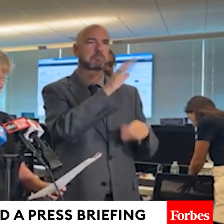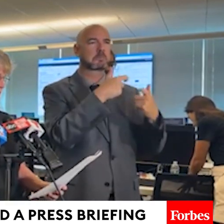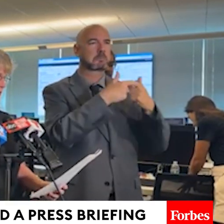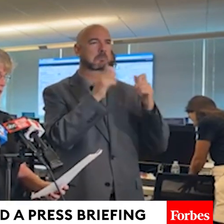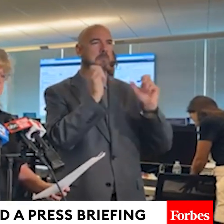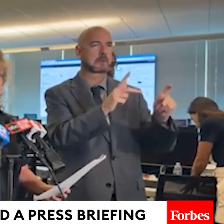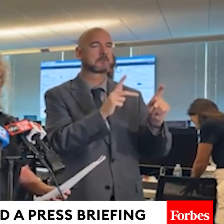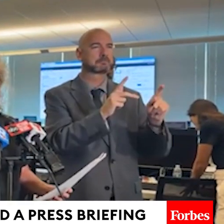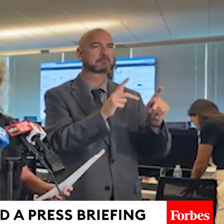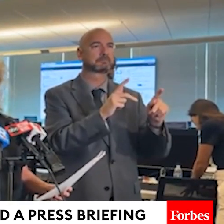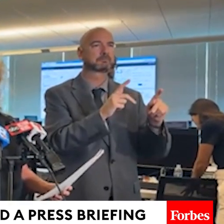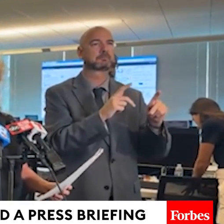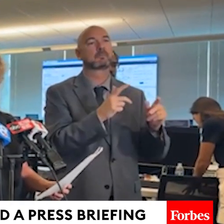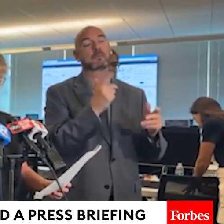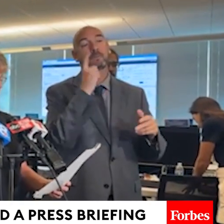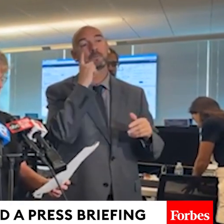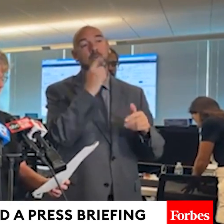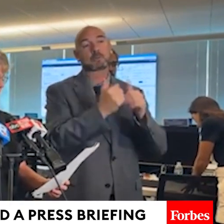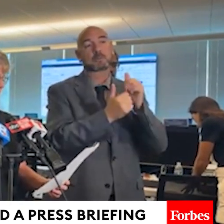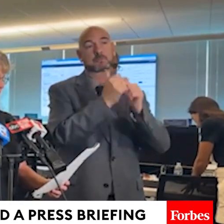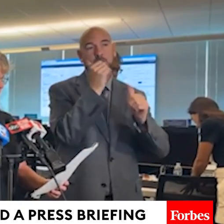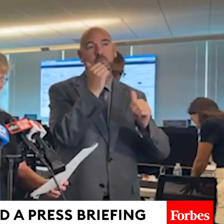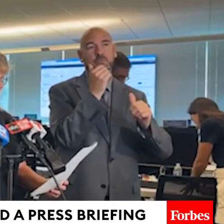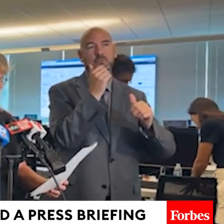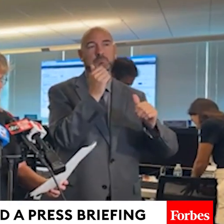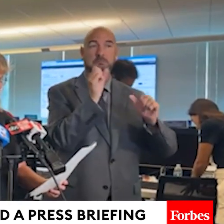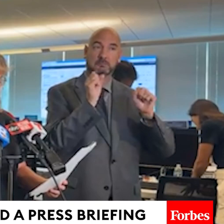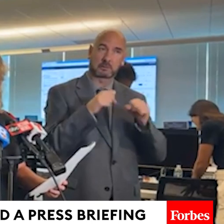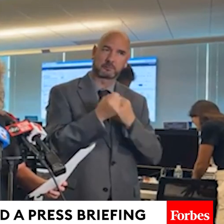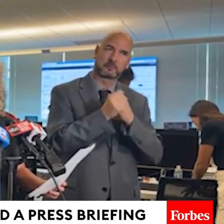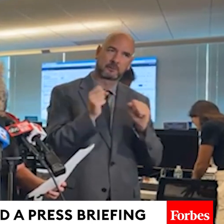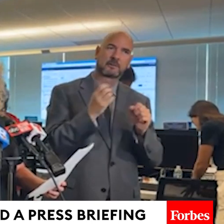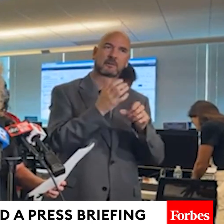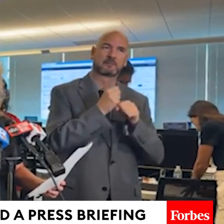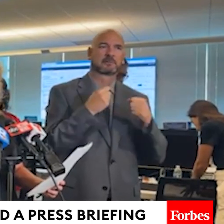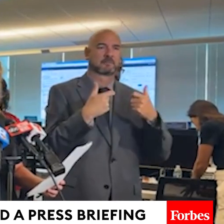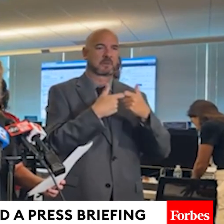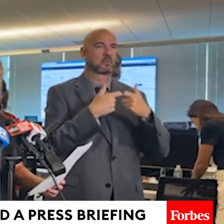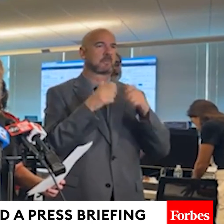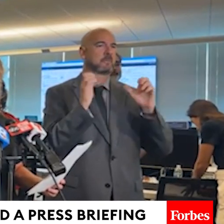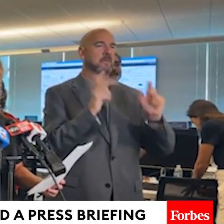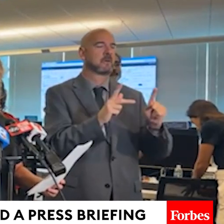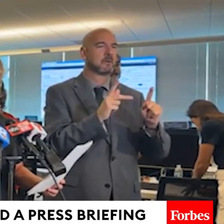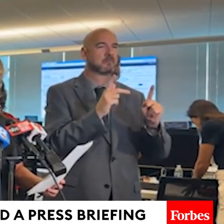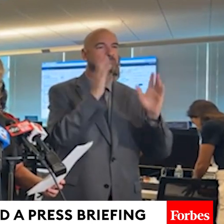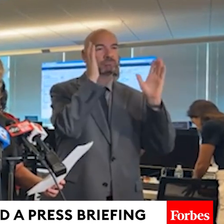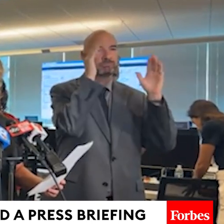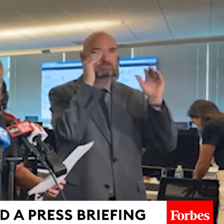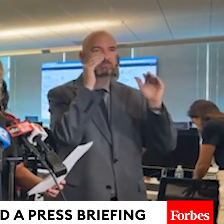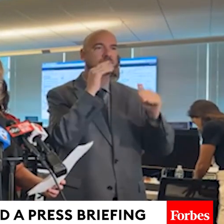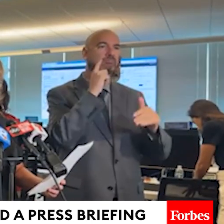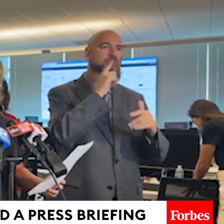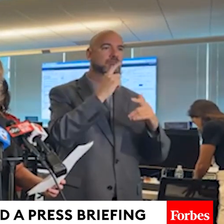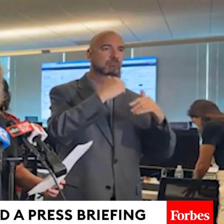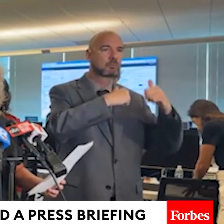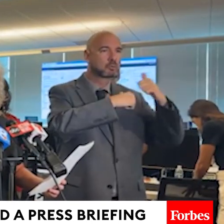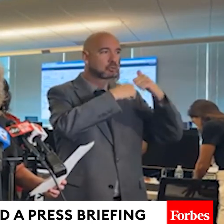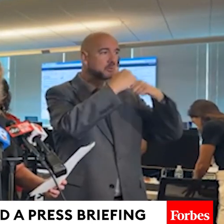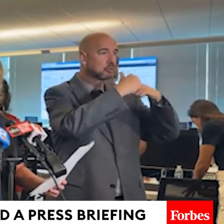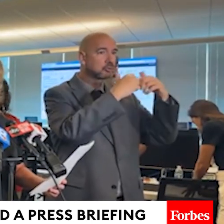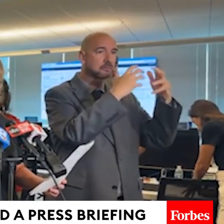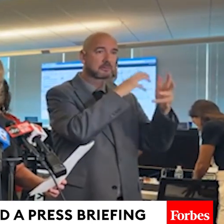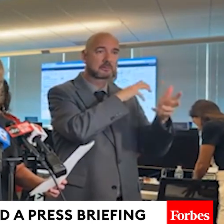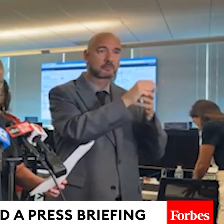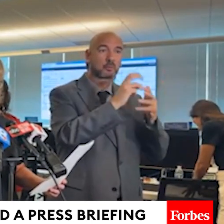our customers who can safely receive it. In cases where customers experience structural damage or flooding of any